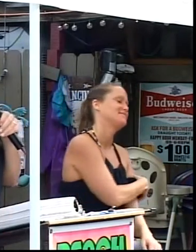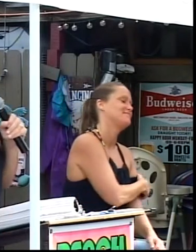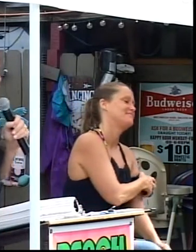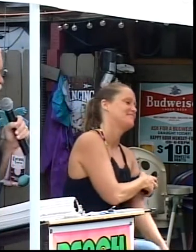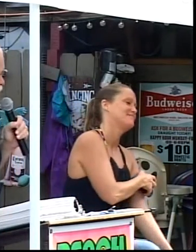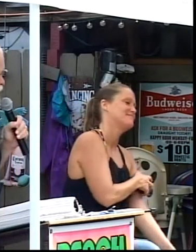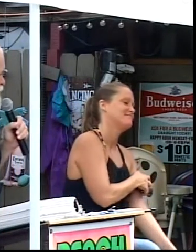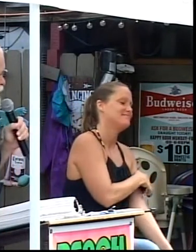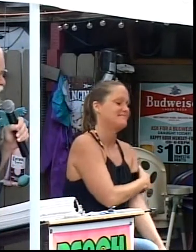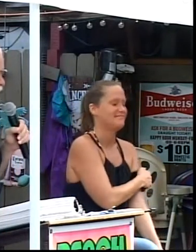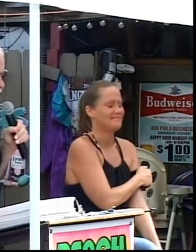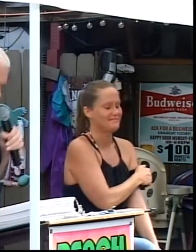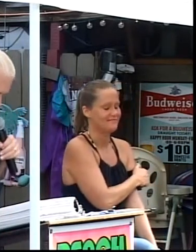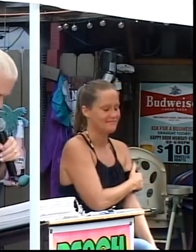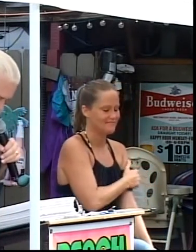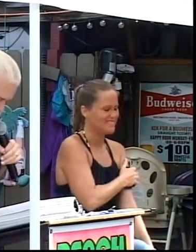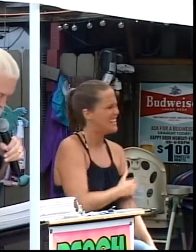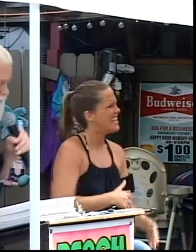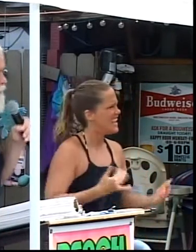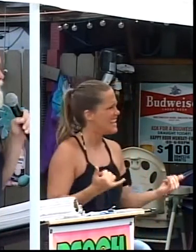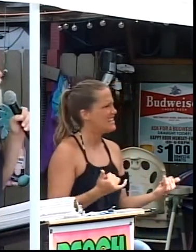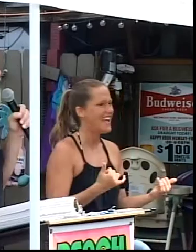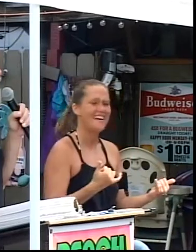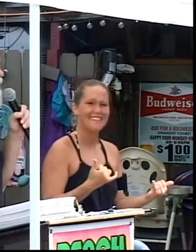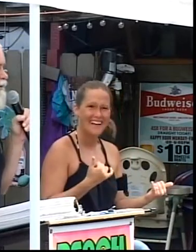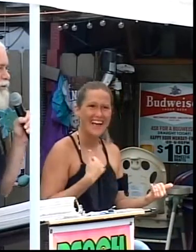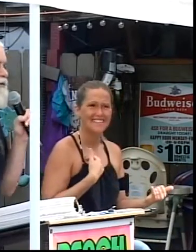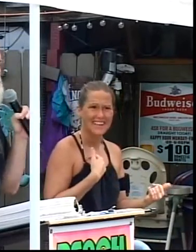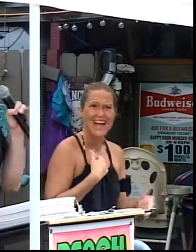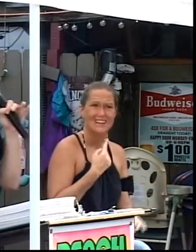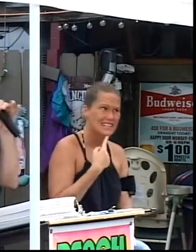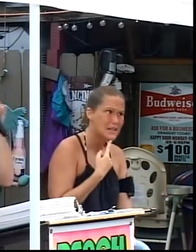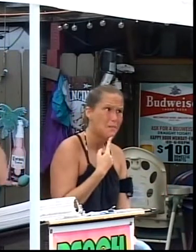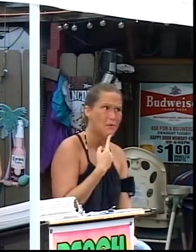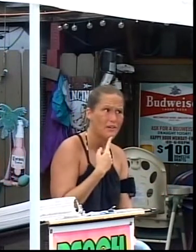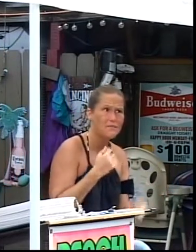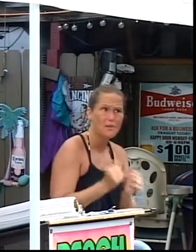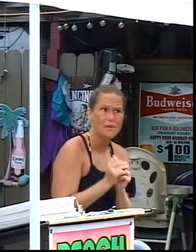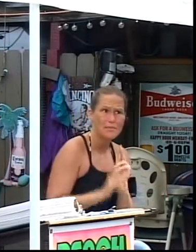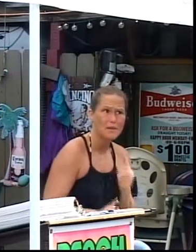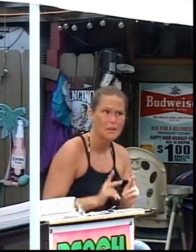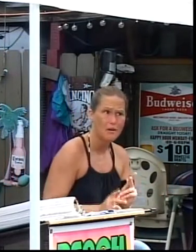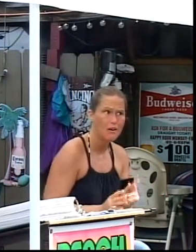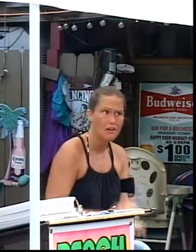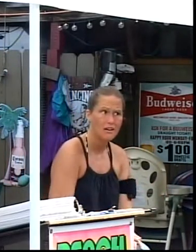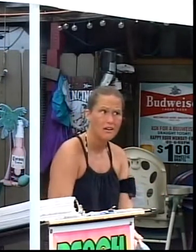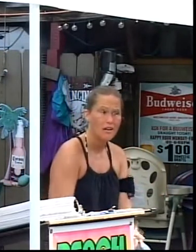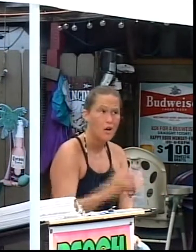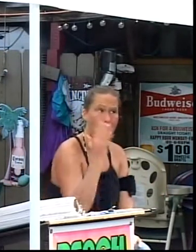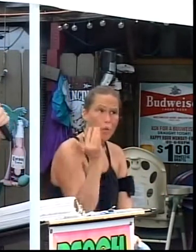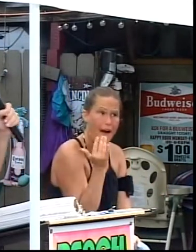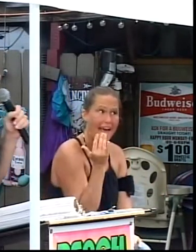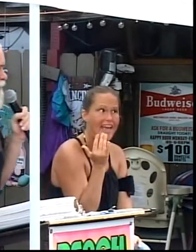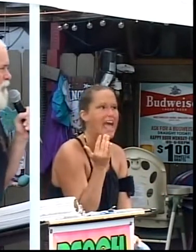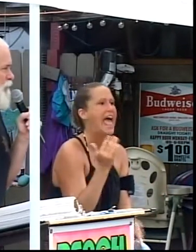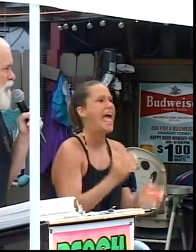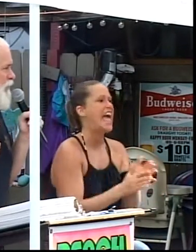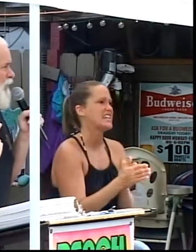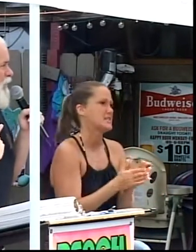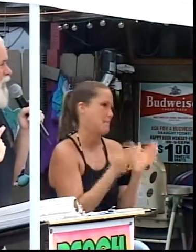was talking to Mark about it this morning. You know, I get disappointed with people because of one thing,